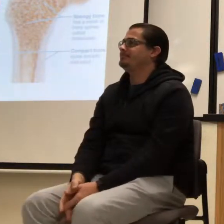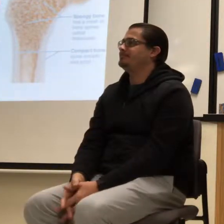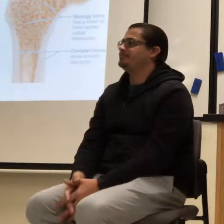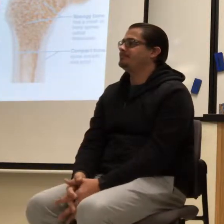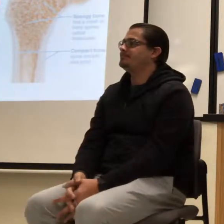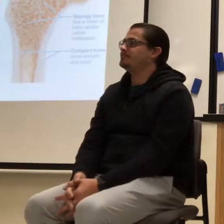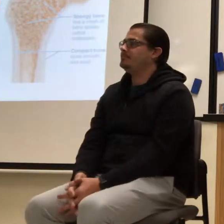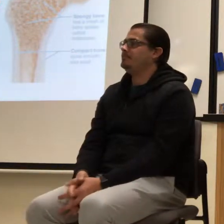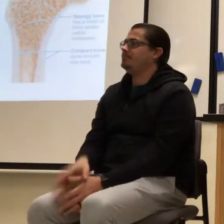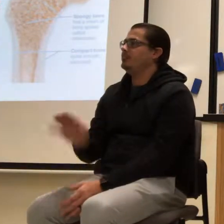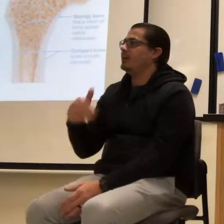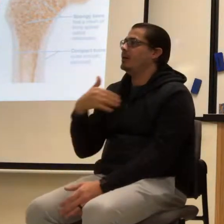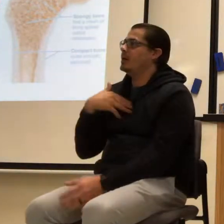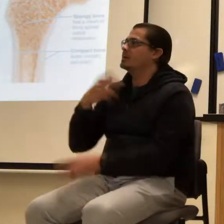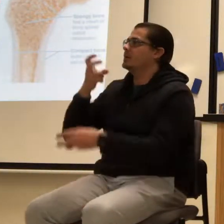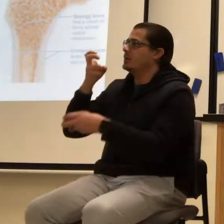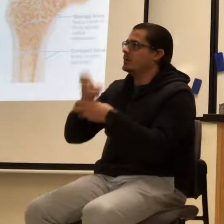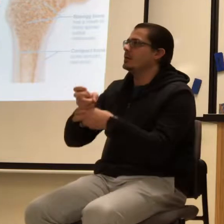That's the compact bone.